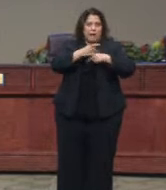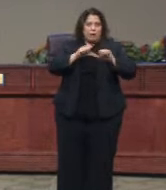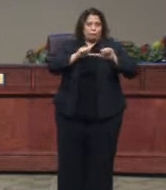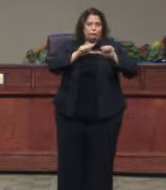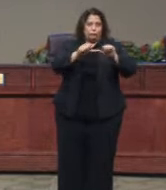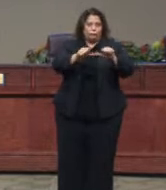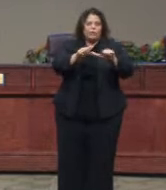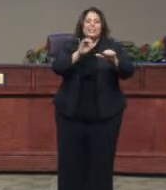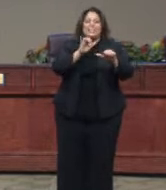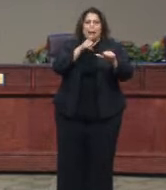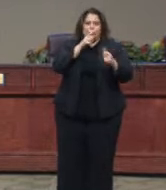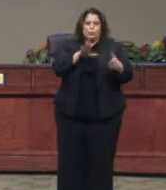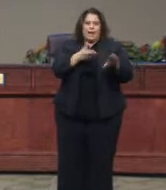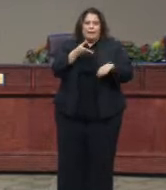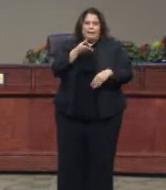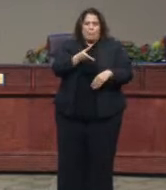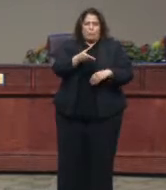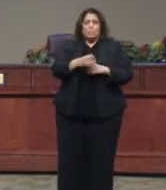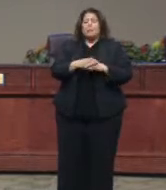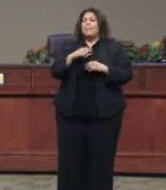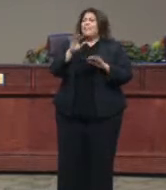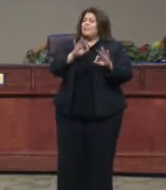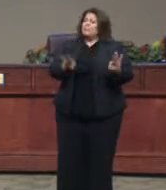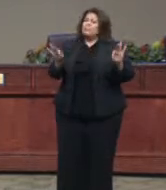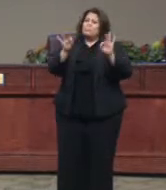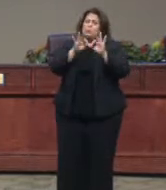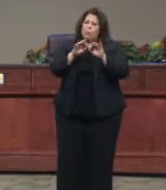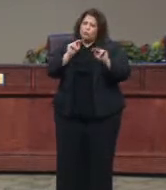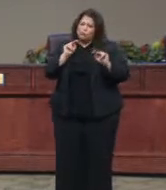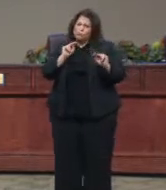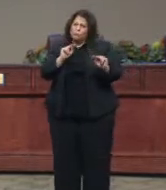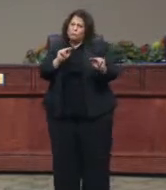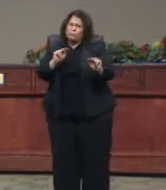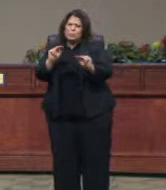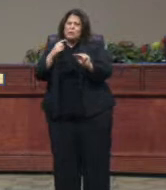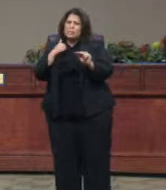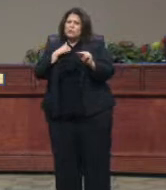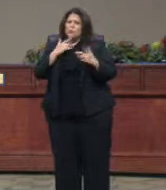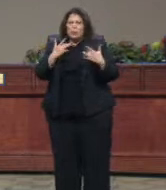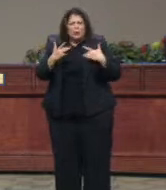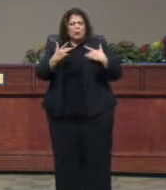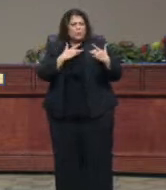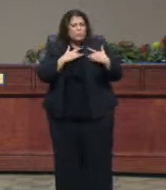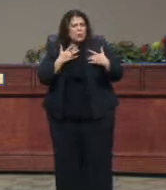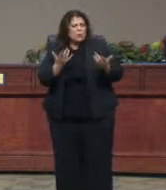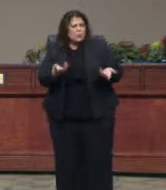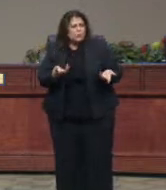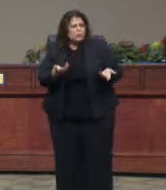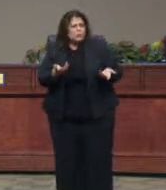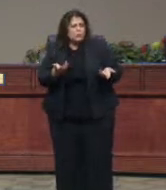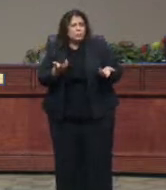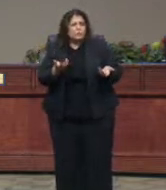follow, as we have mentioned to you how concerns we always are with the